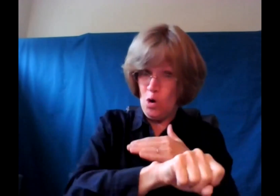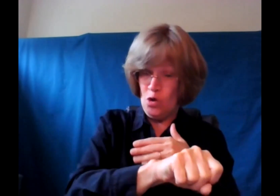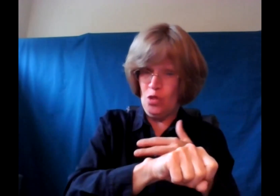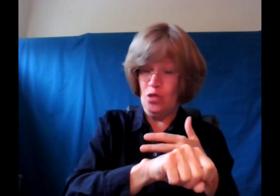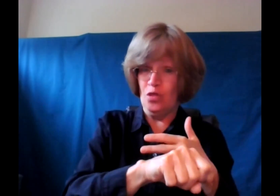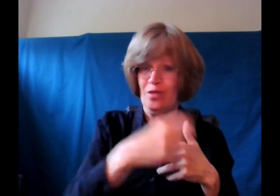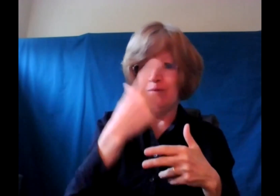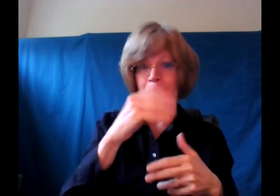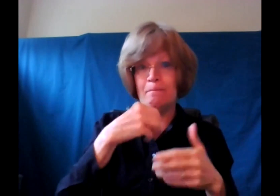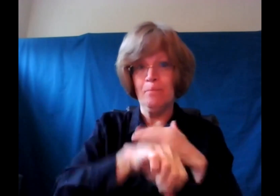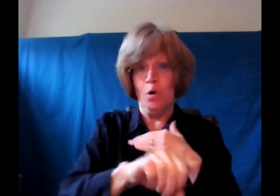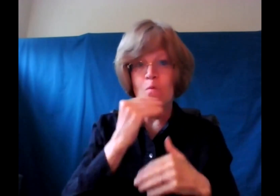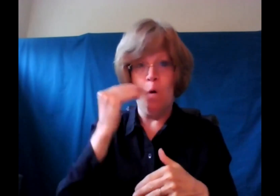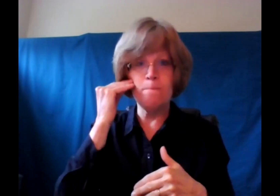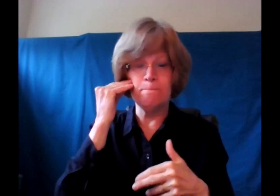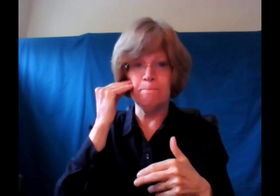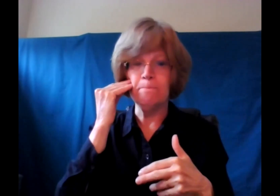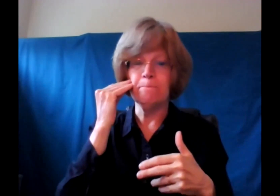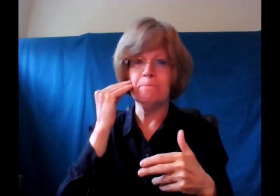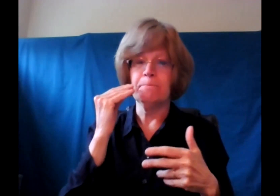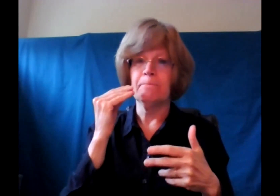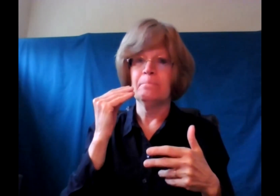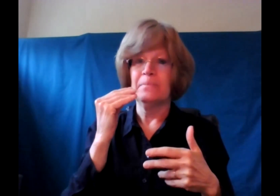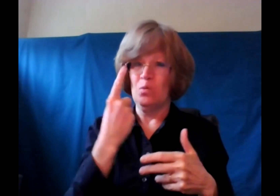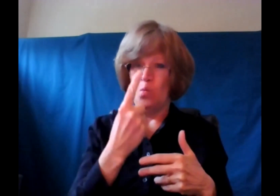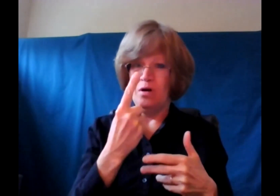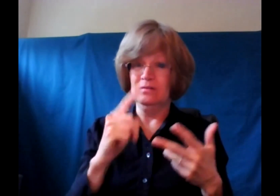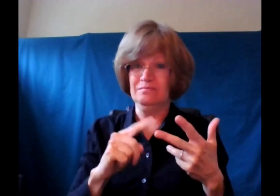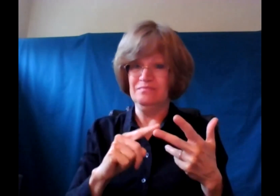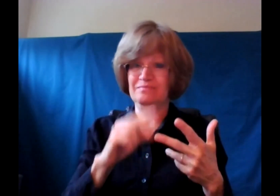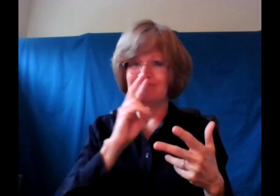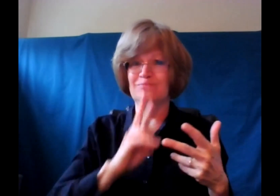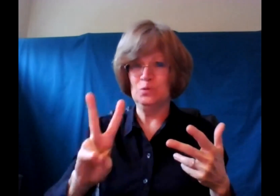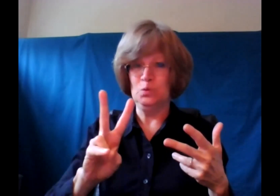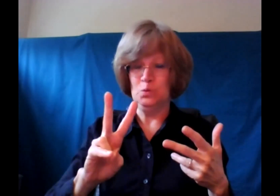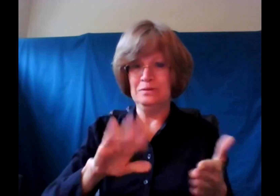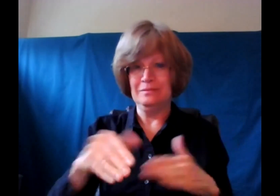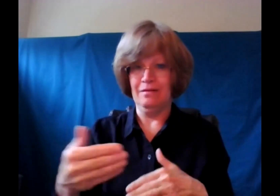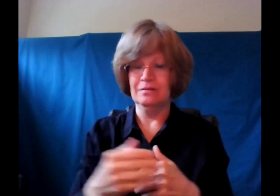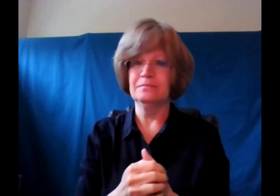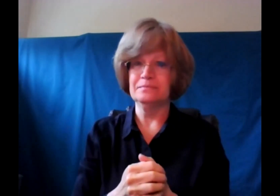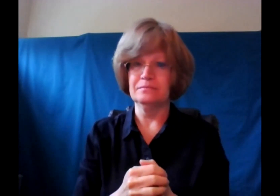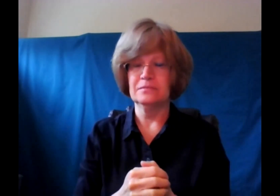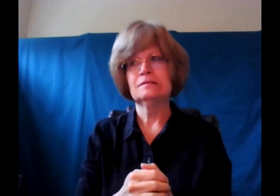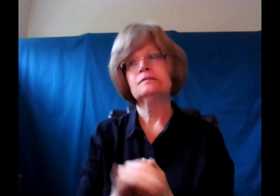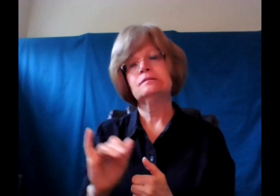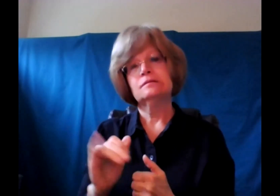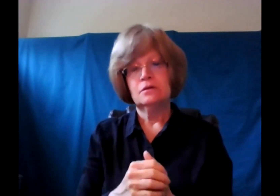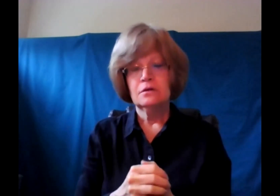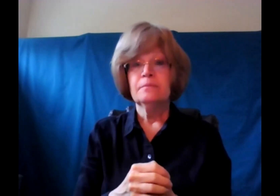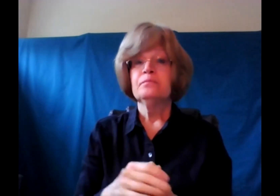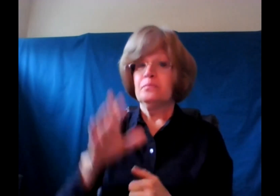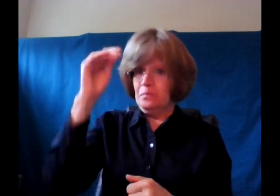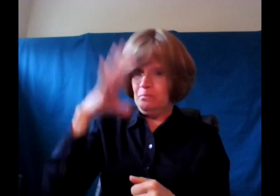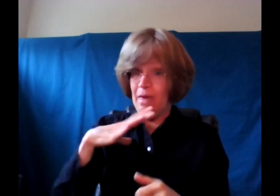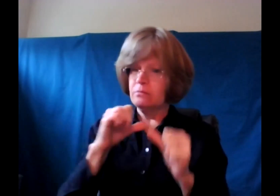childbirth, because they had the children at home, and one of them at the age of two. But he continued